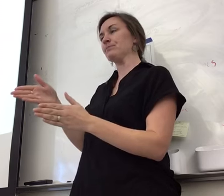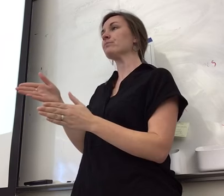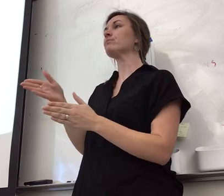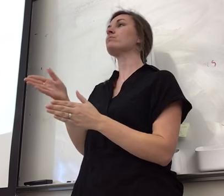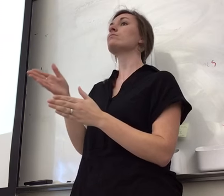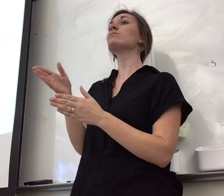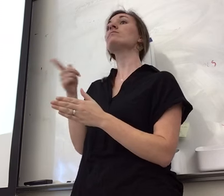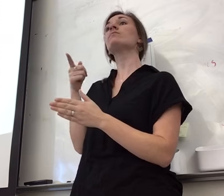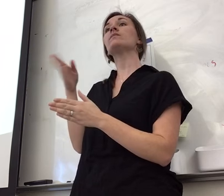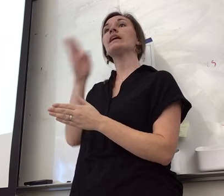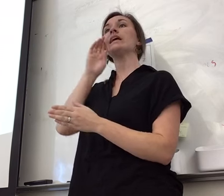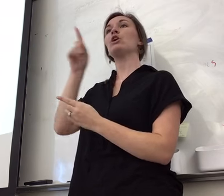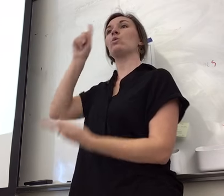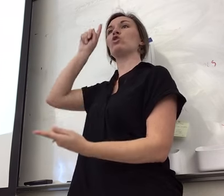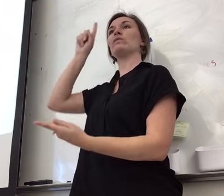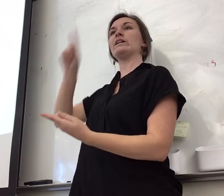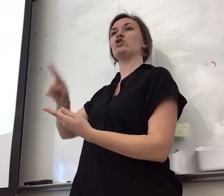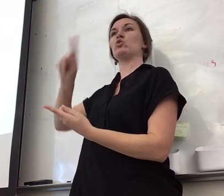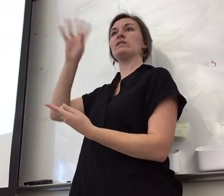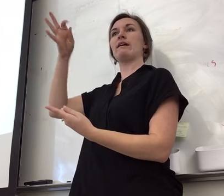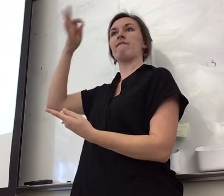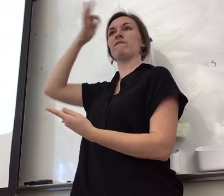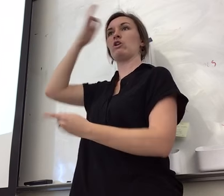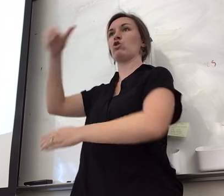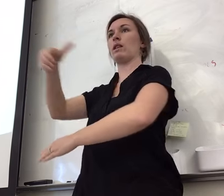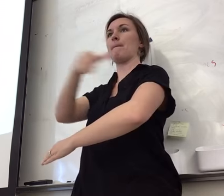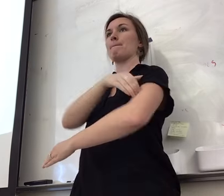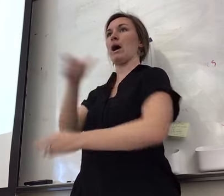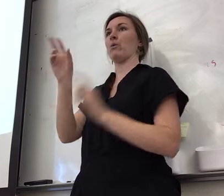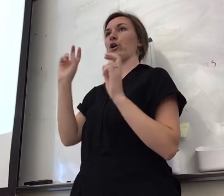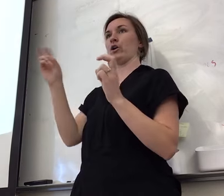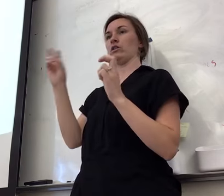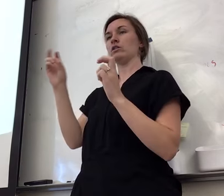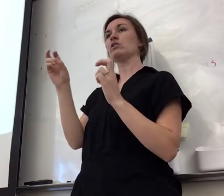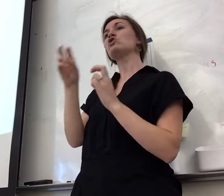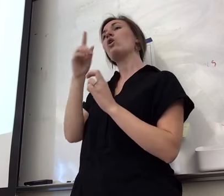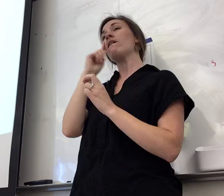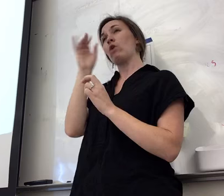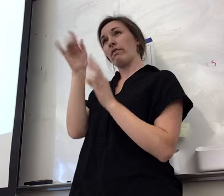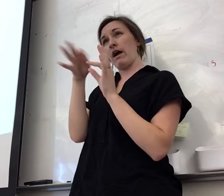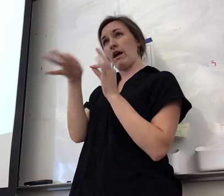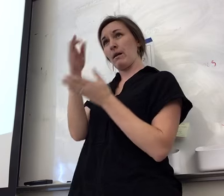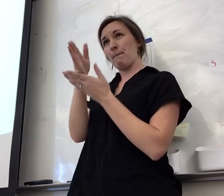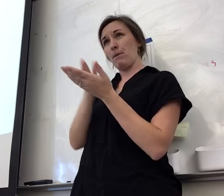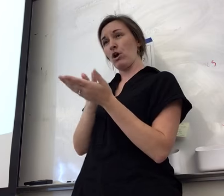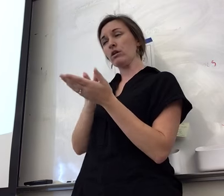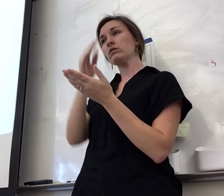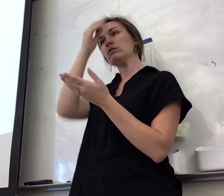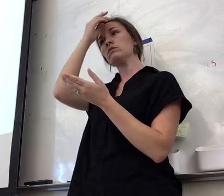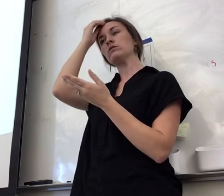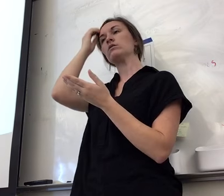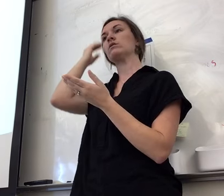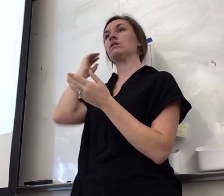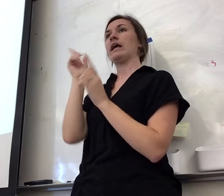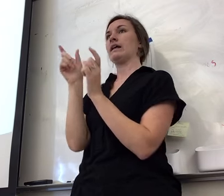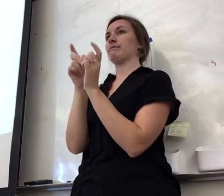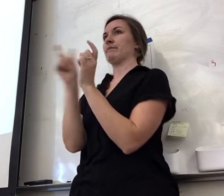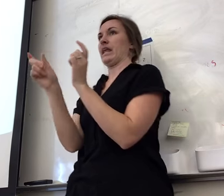to reduce the federal power. If you will write in this section next to Thomas Jefferson of what he did,